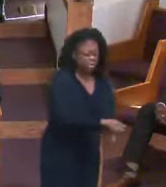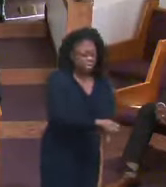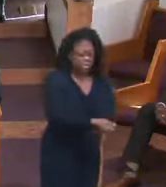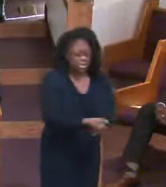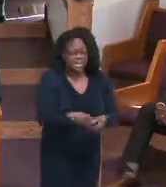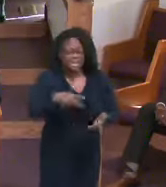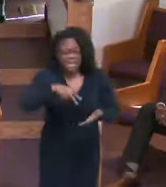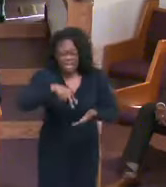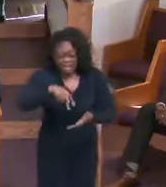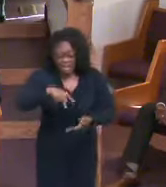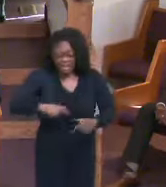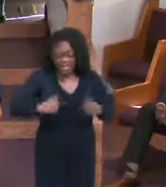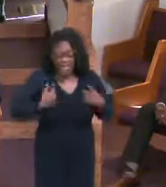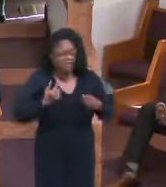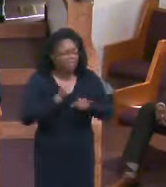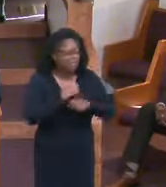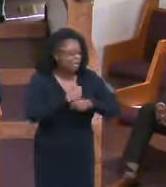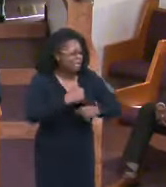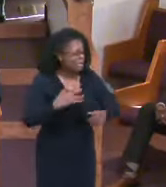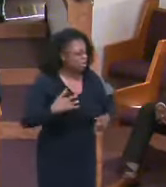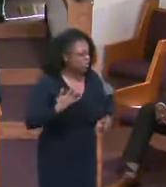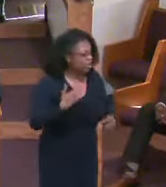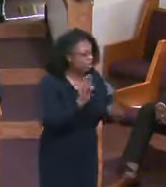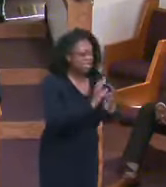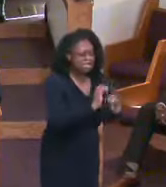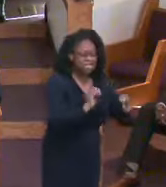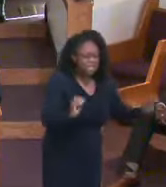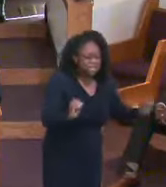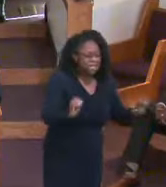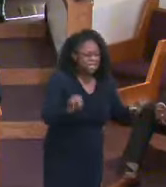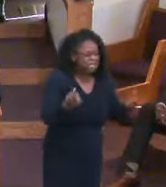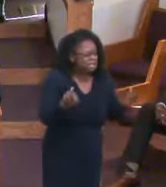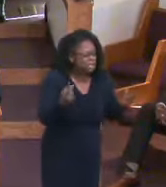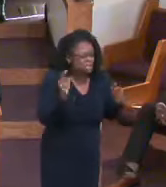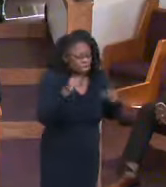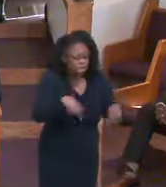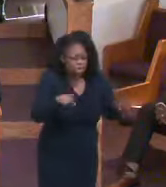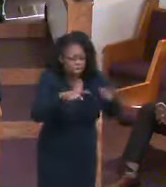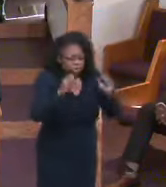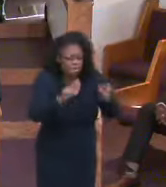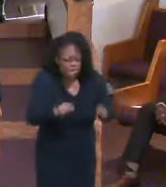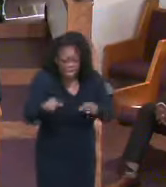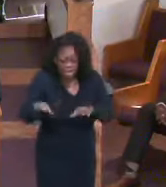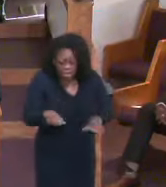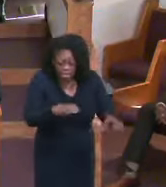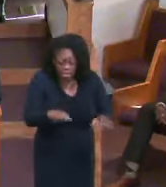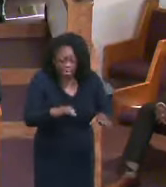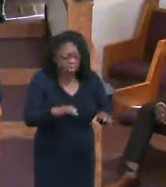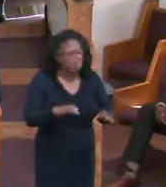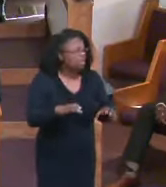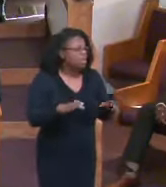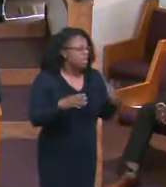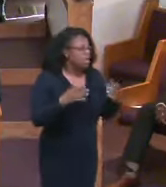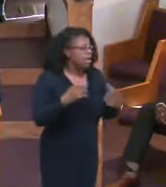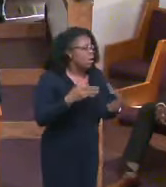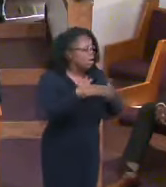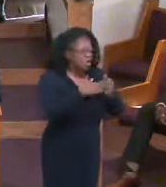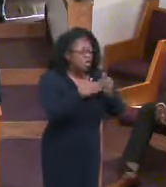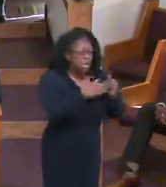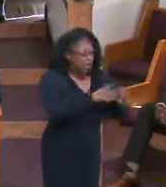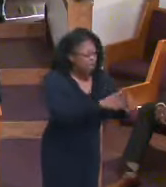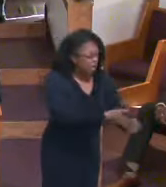you to conclude that there is nothing or little that you can do to remedy, resolve, rearrange, let alone resurrect